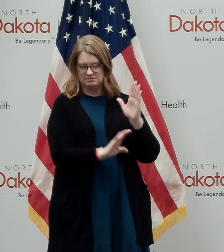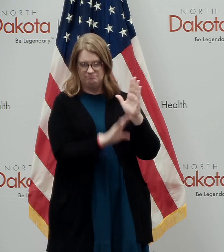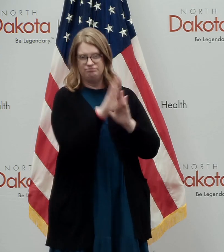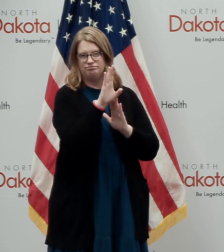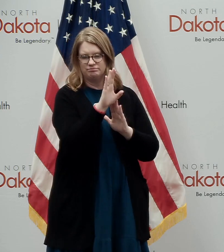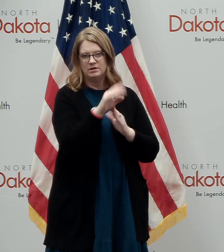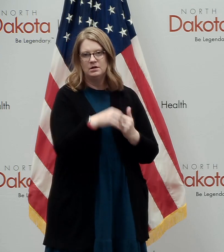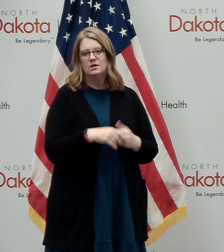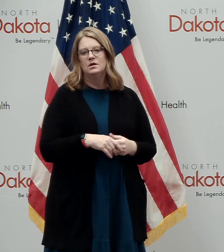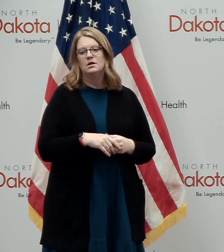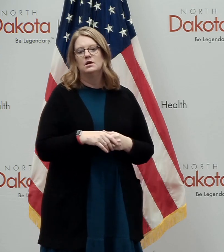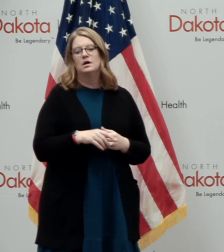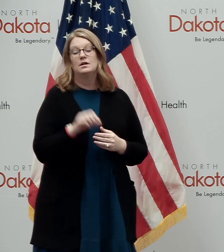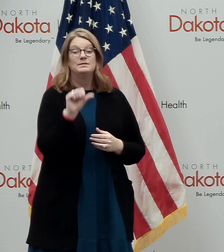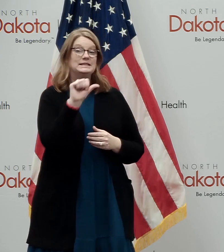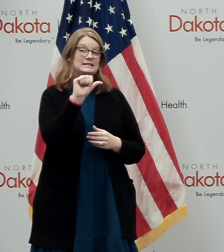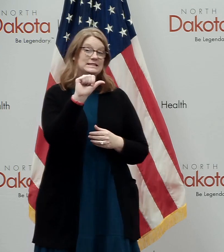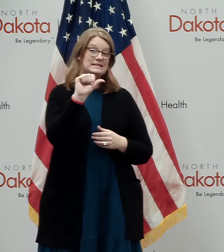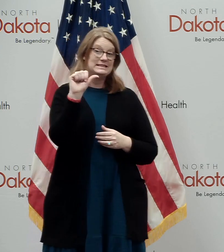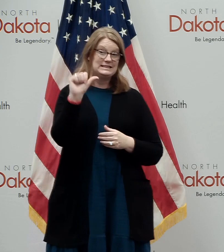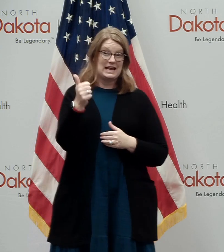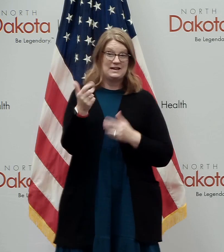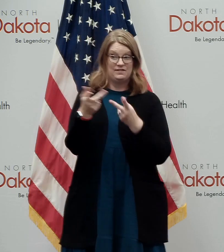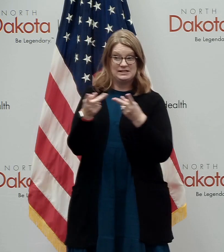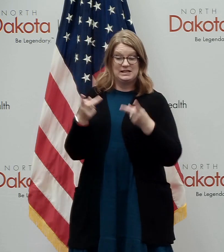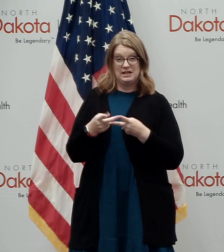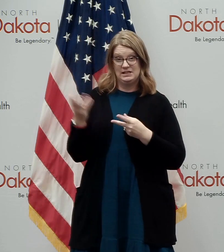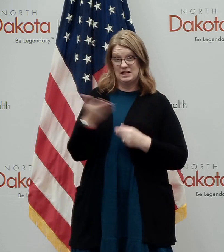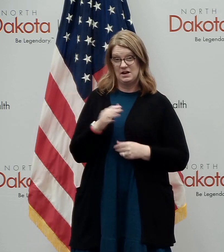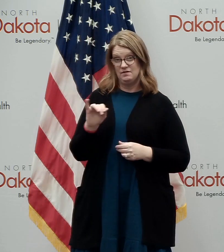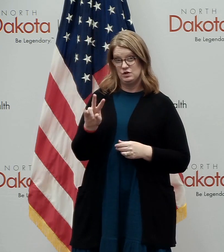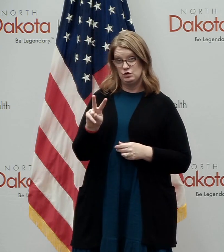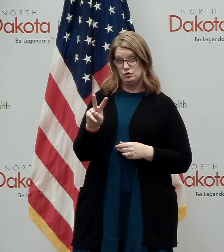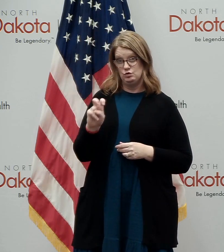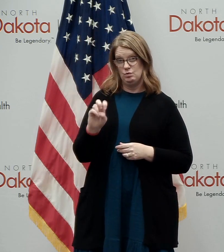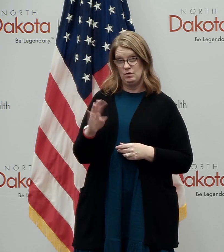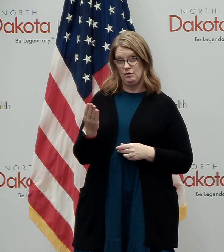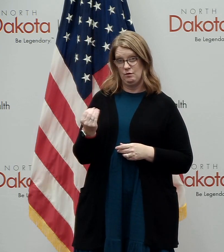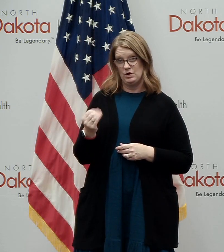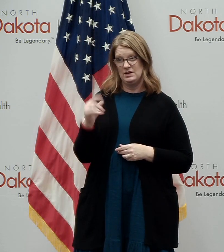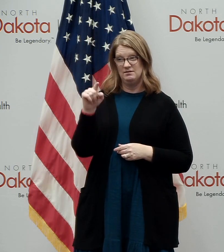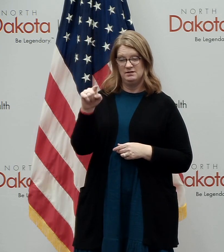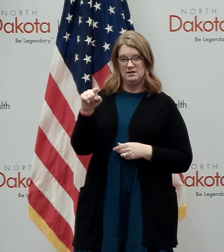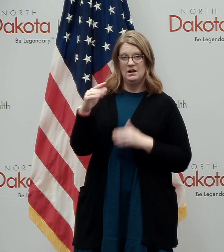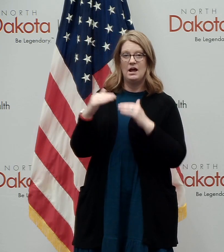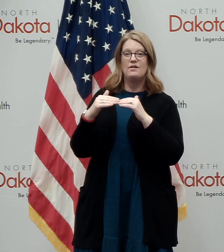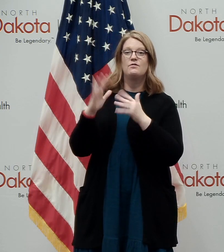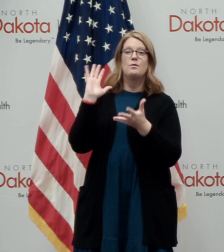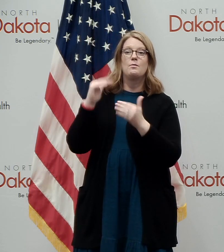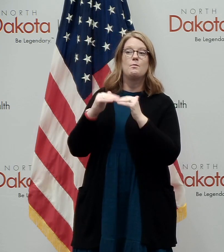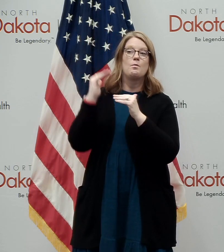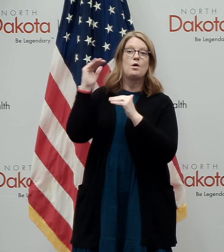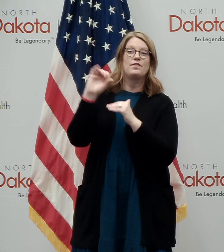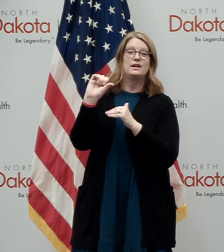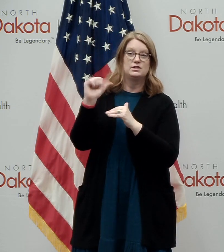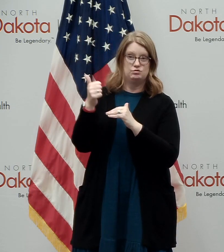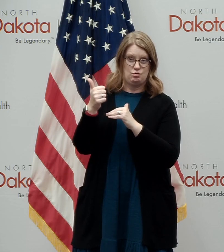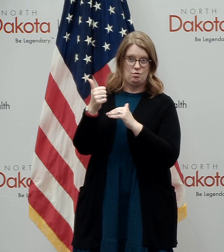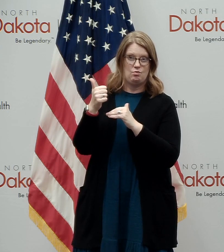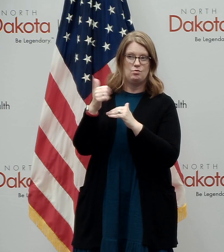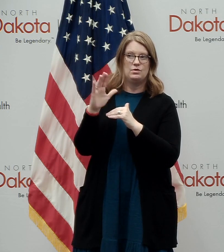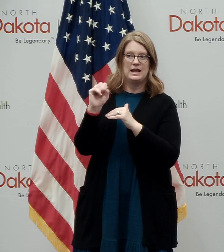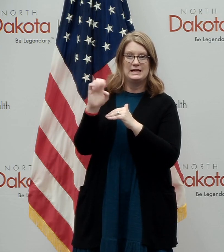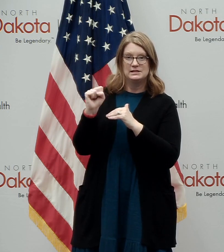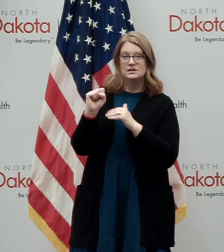10 facilities out of 214 in the state that have more than a total of 10 cases of combination